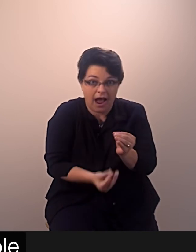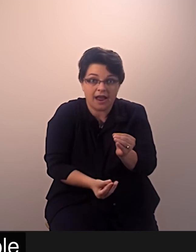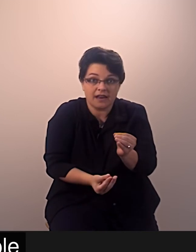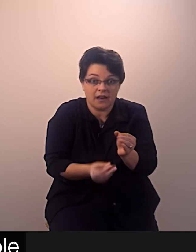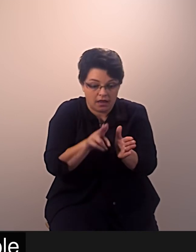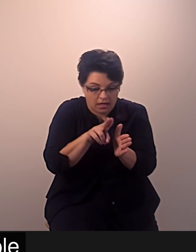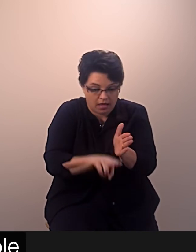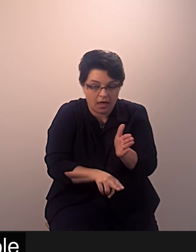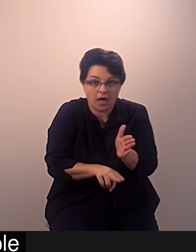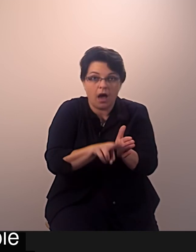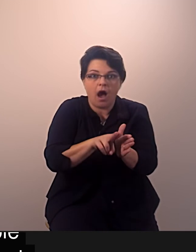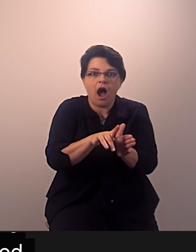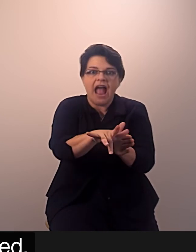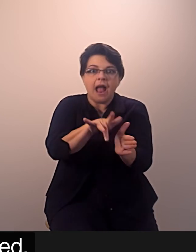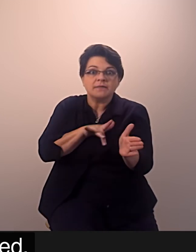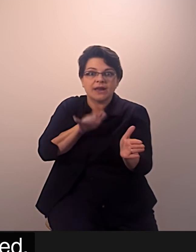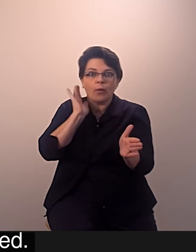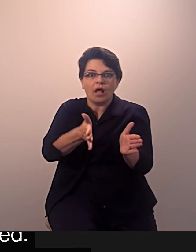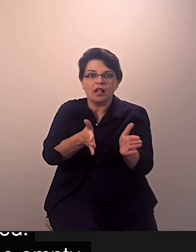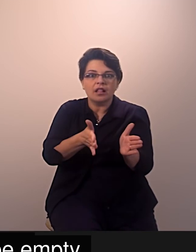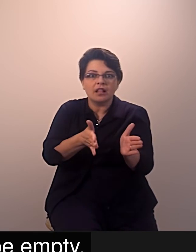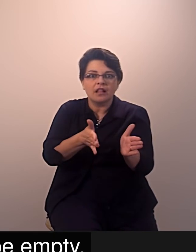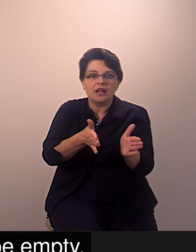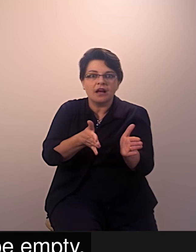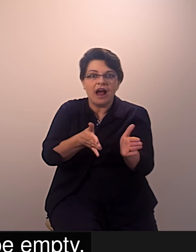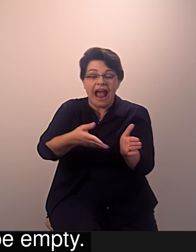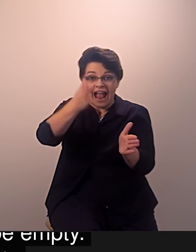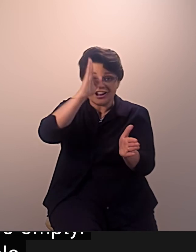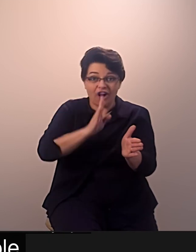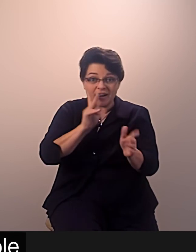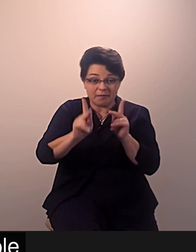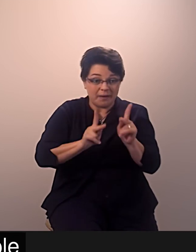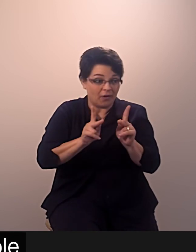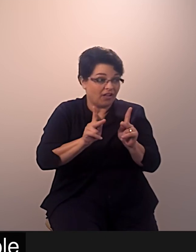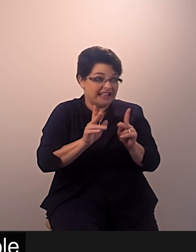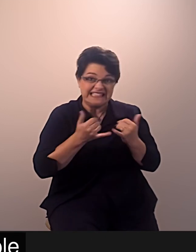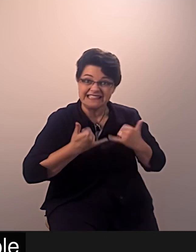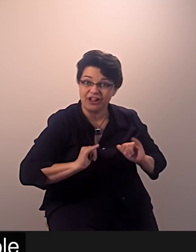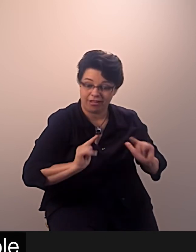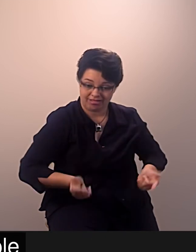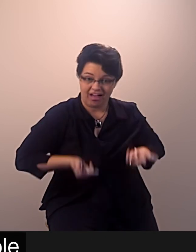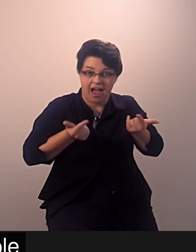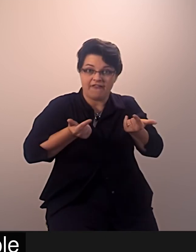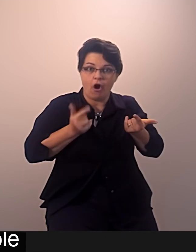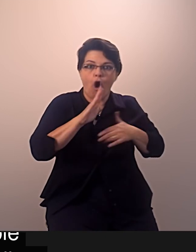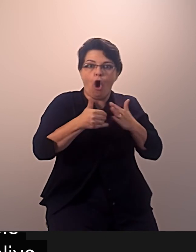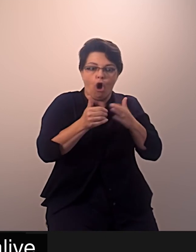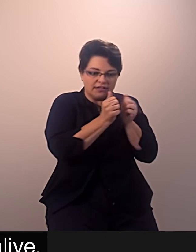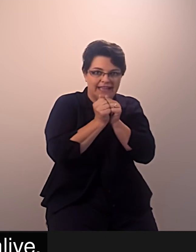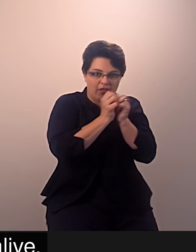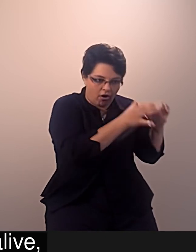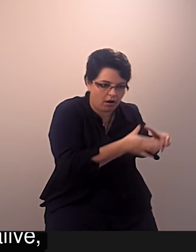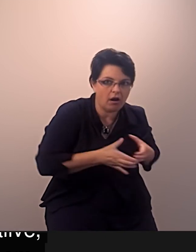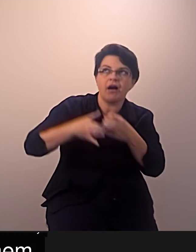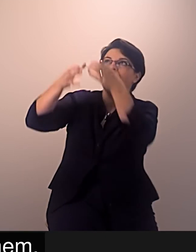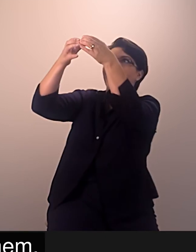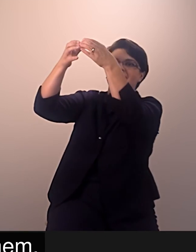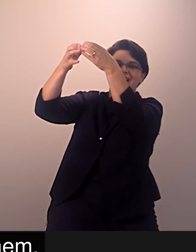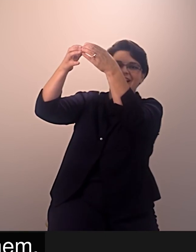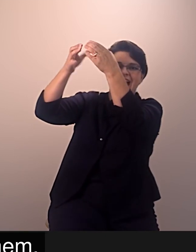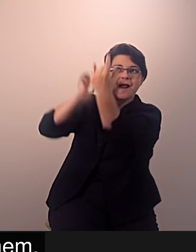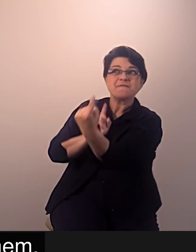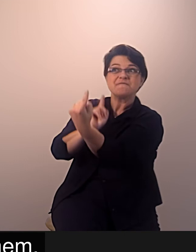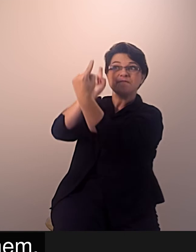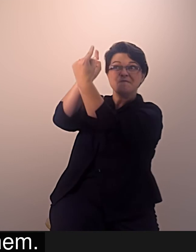Their graves will be empty. God's people who are still alive will go with them. We will all meet the